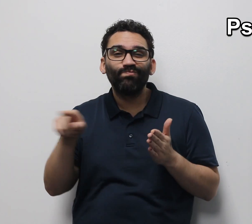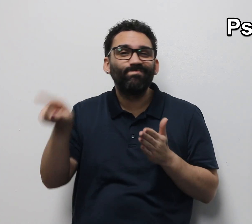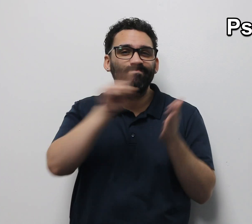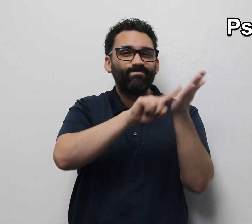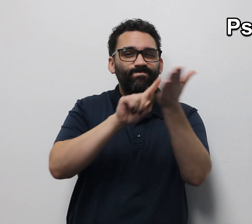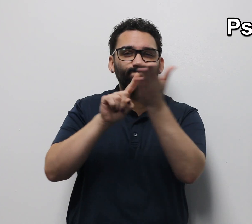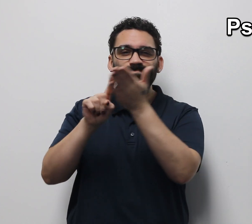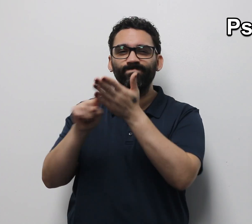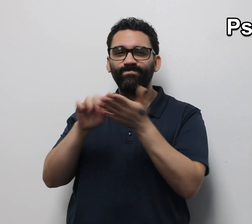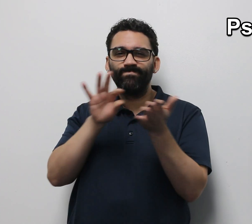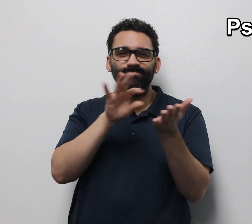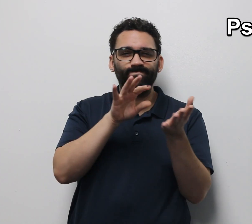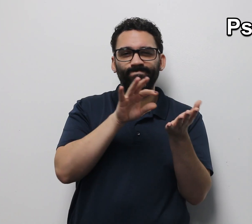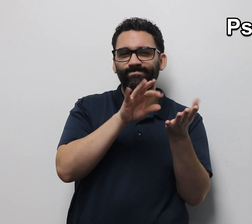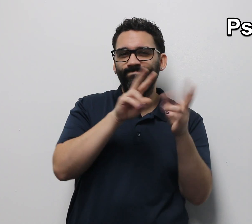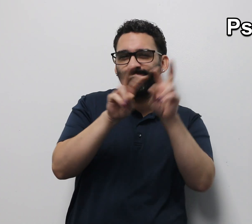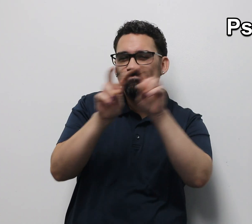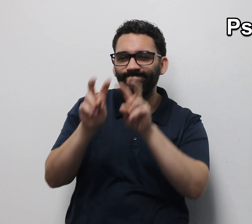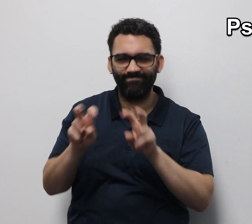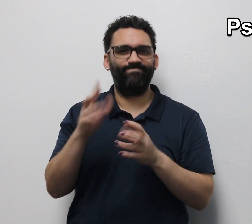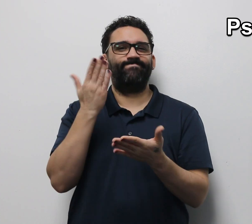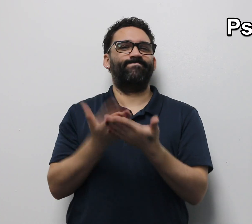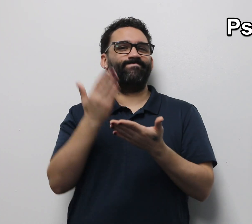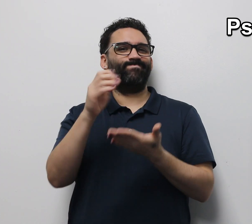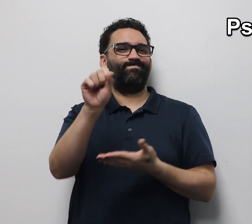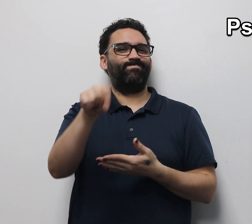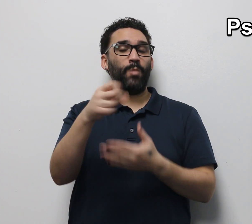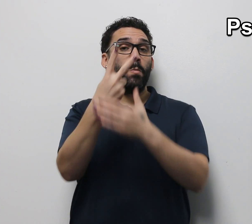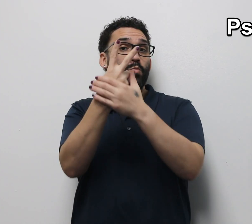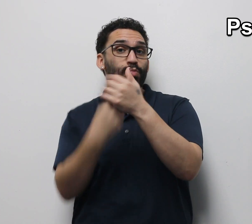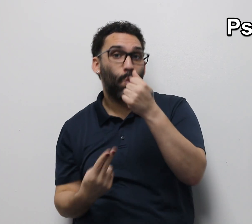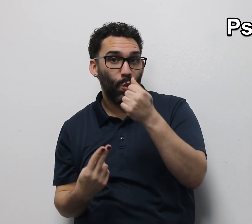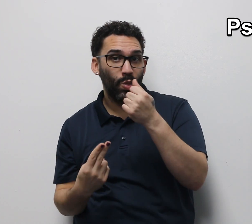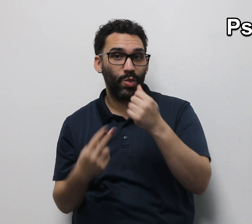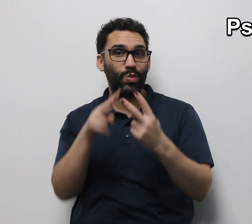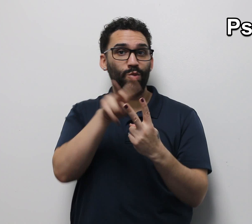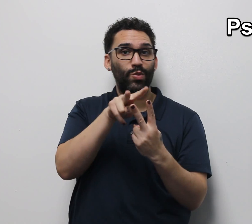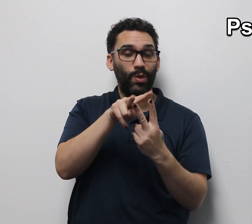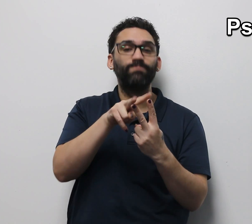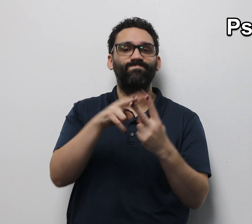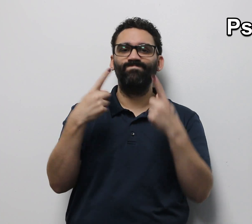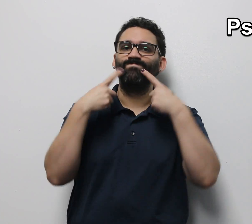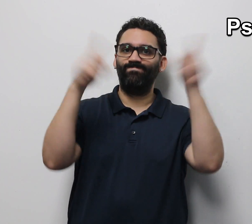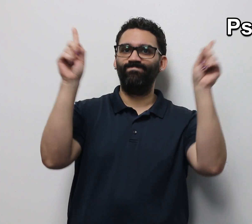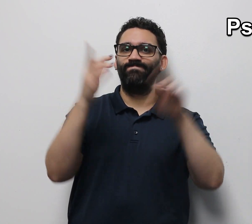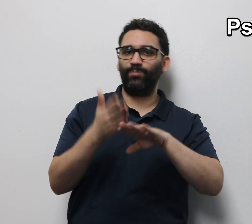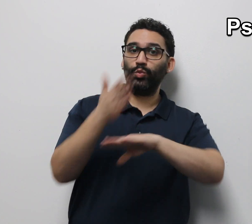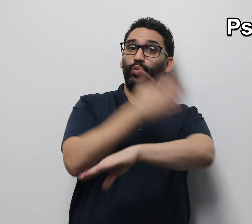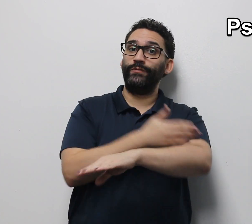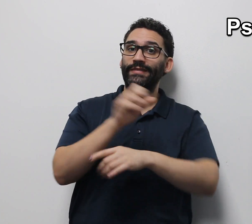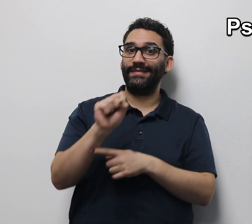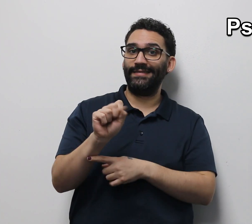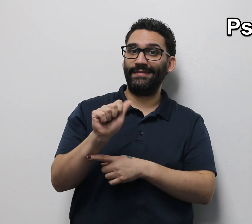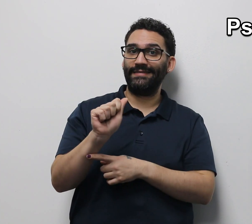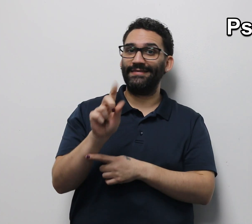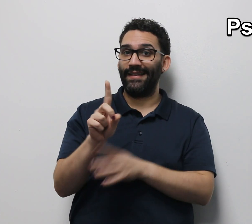Researchers have collected data and proved that both CBT and light therapy are effective for